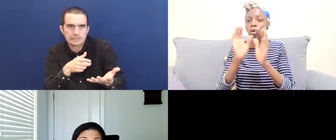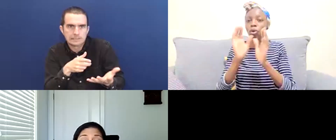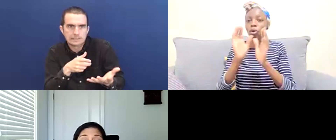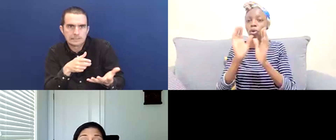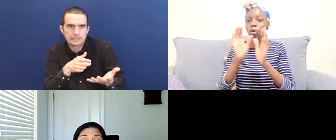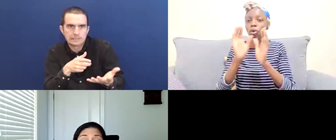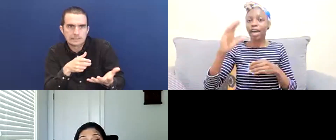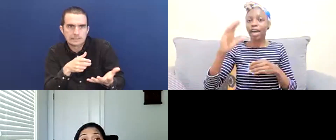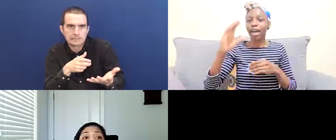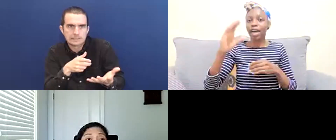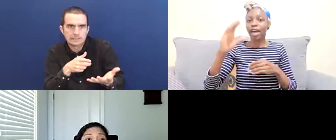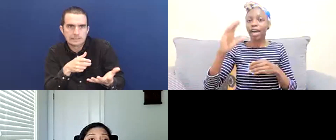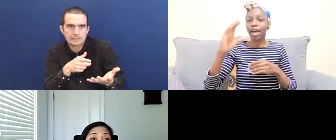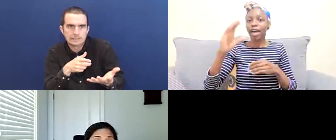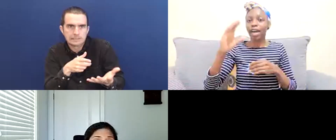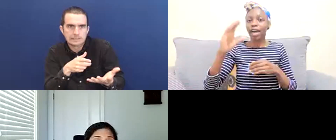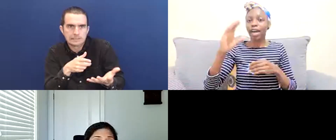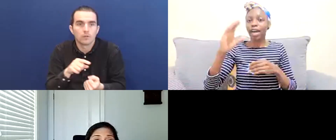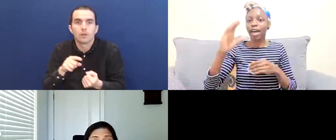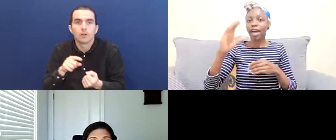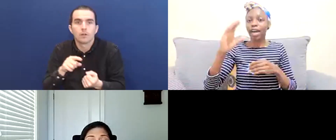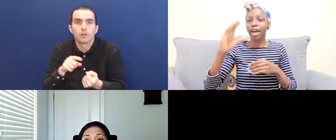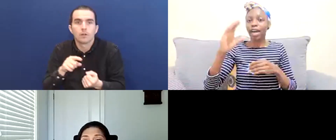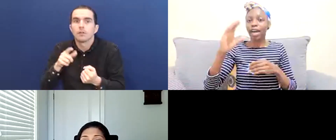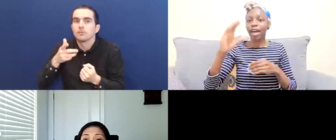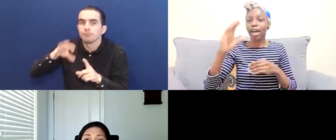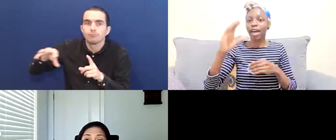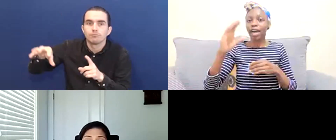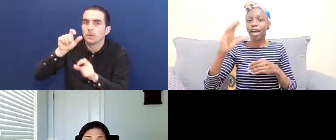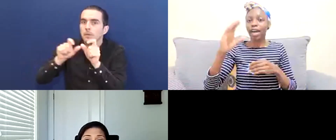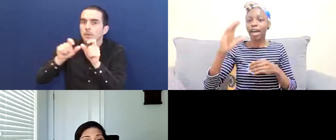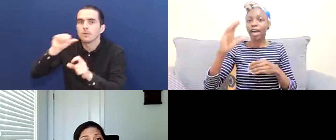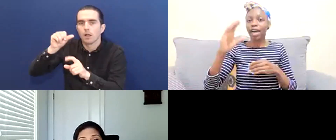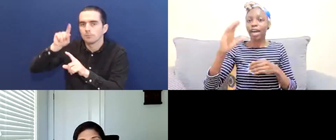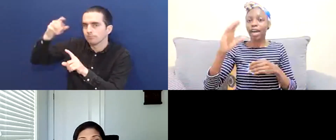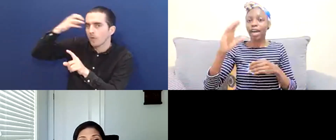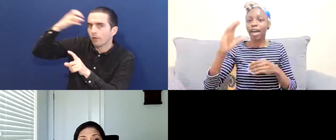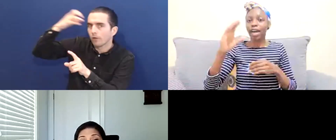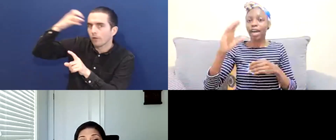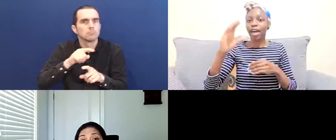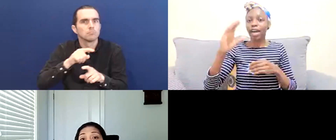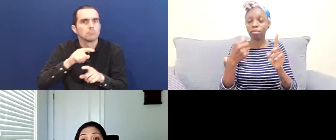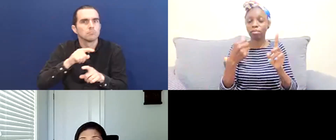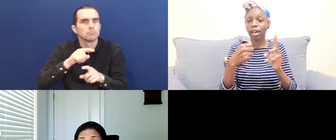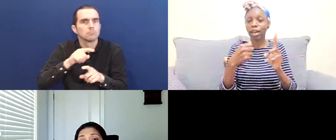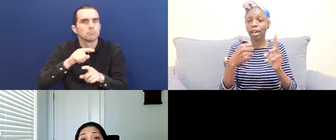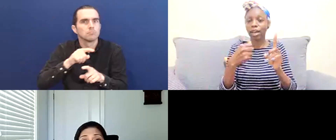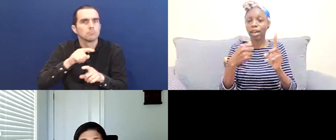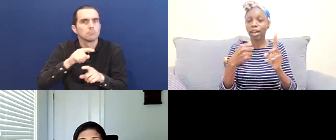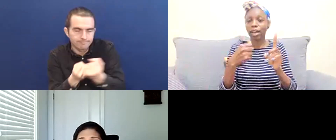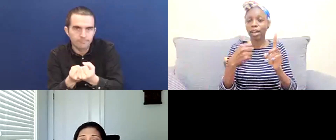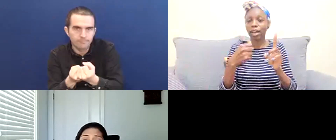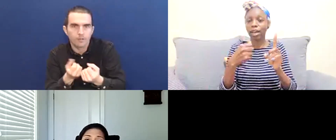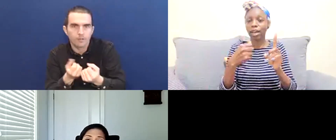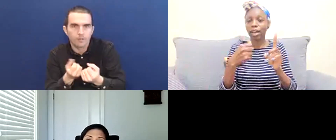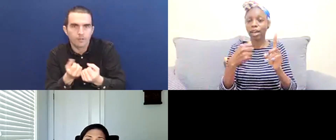disabilities, charitable organizations, which again, of course, then impacts this going to scale if this is very much driven